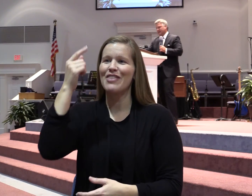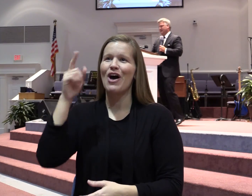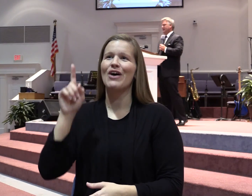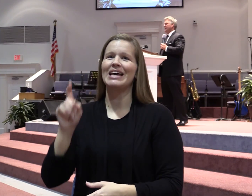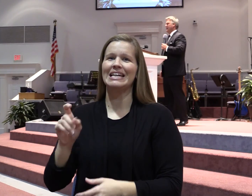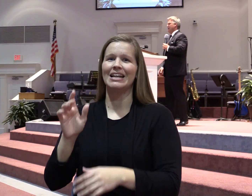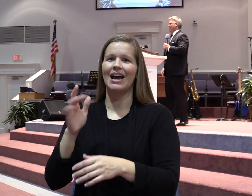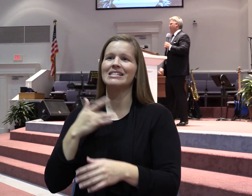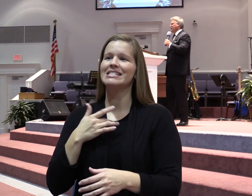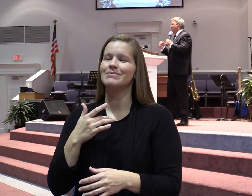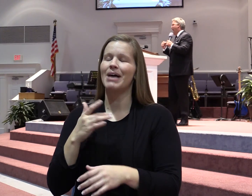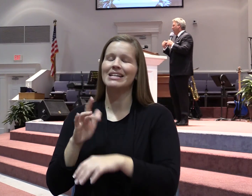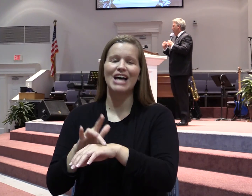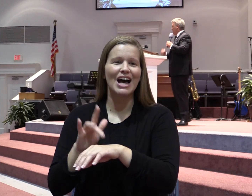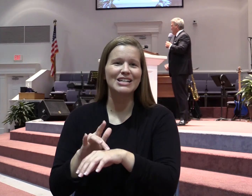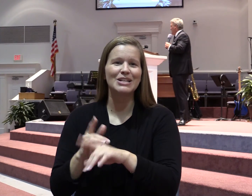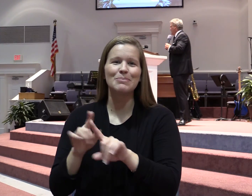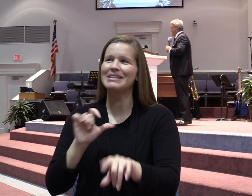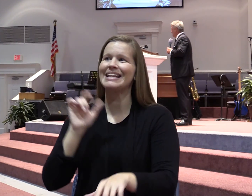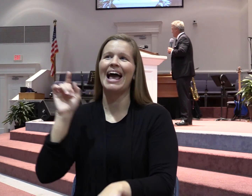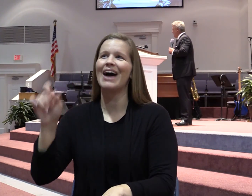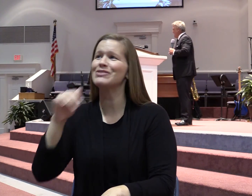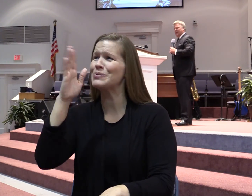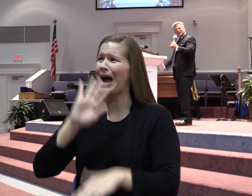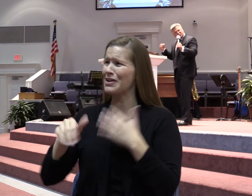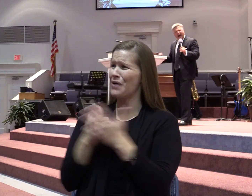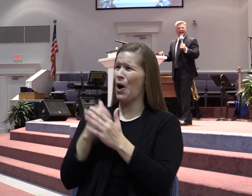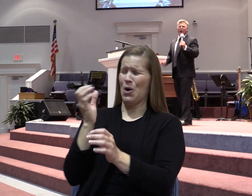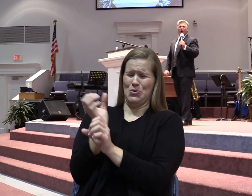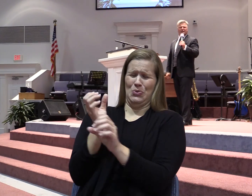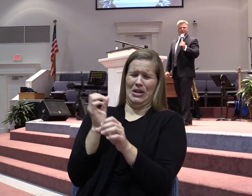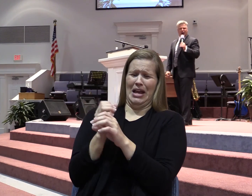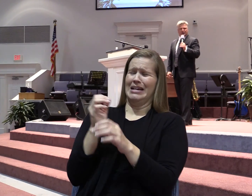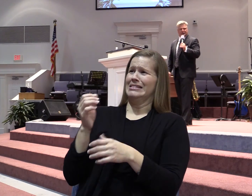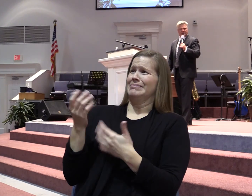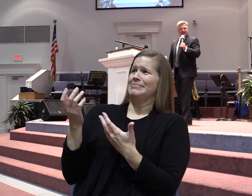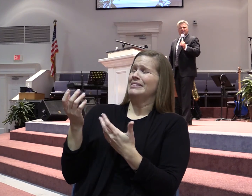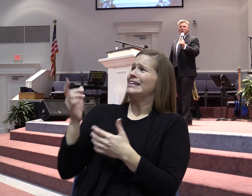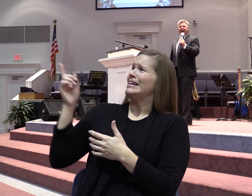beg. For this God of all creation, the sweaty Lord of